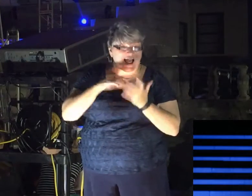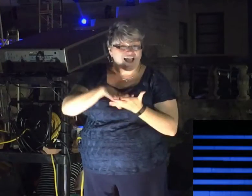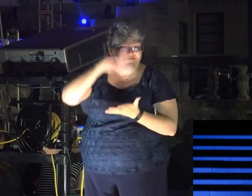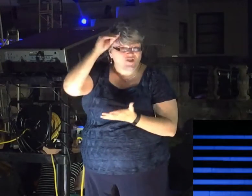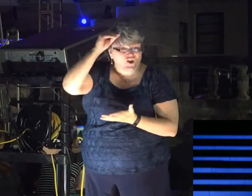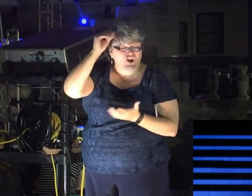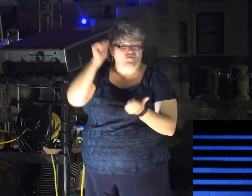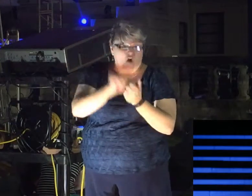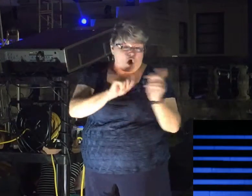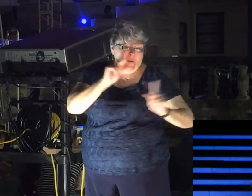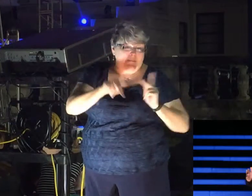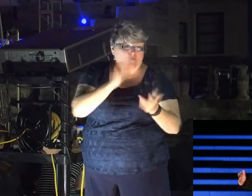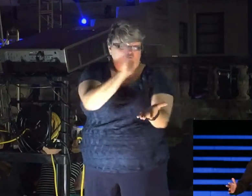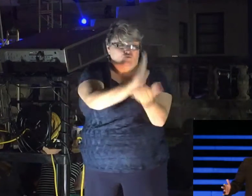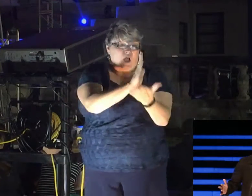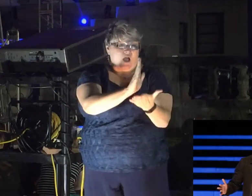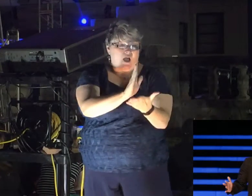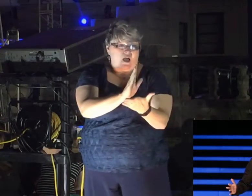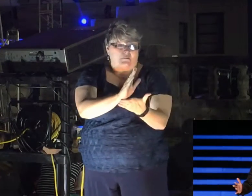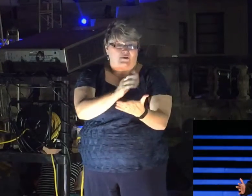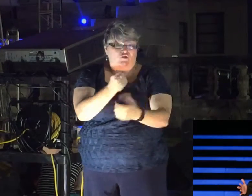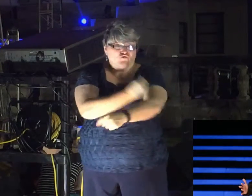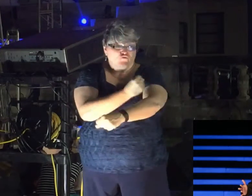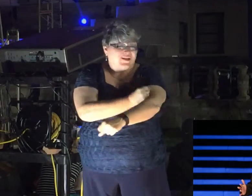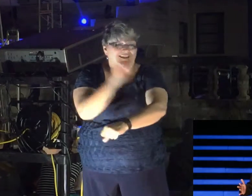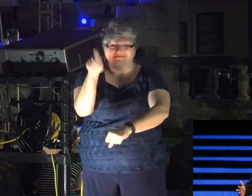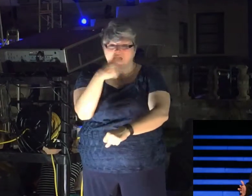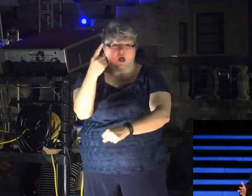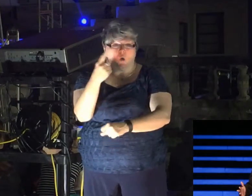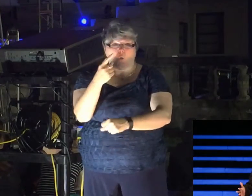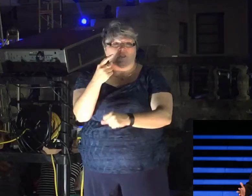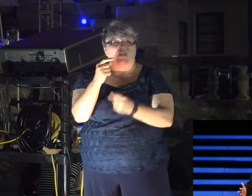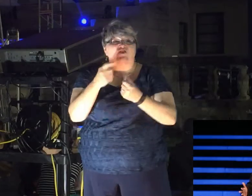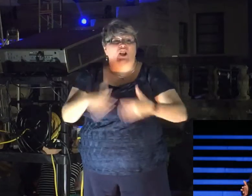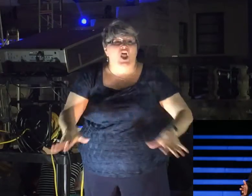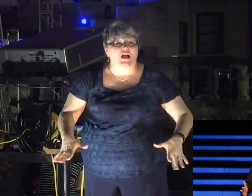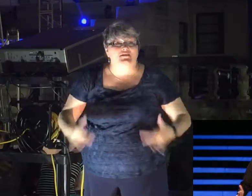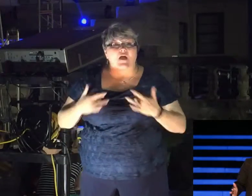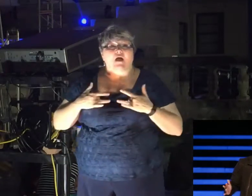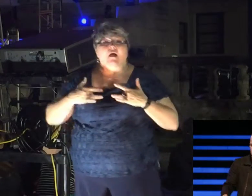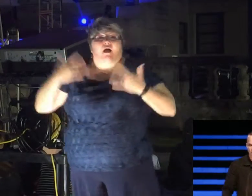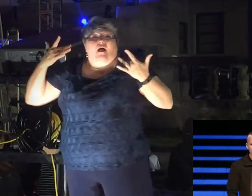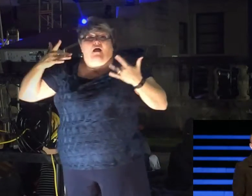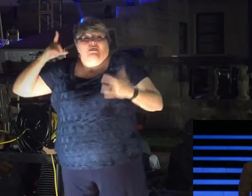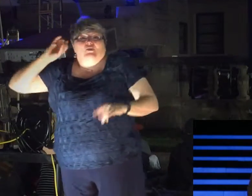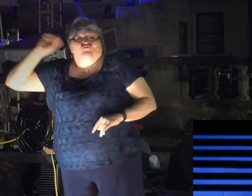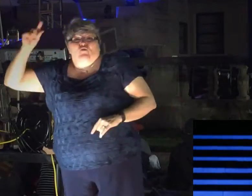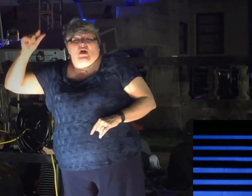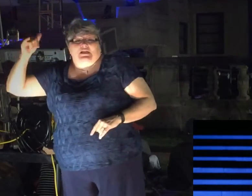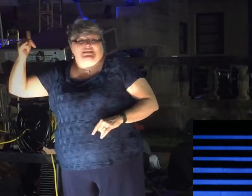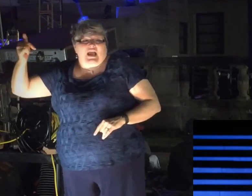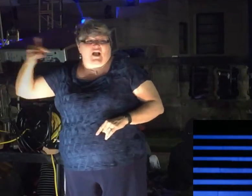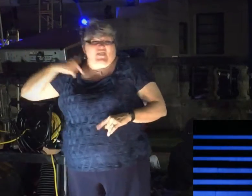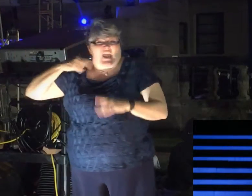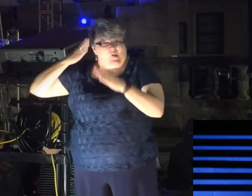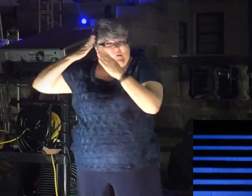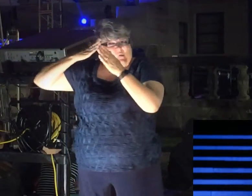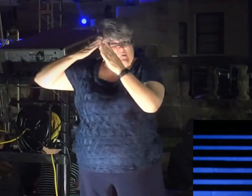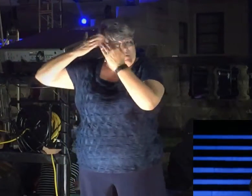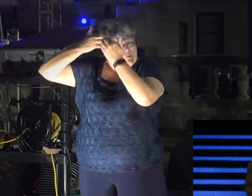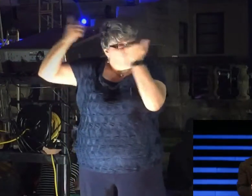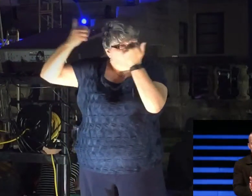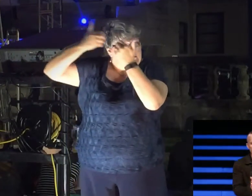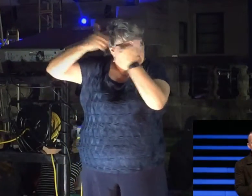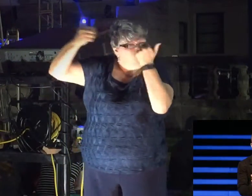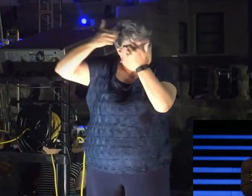most difficult thing I've found for people when they're getting off drugs is not only the loss of the euphoria of the drug, it's literally that they